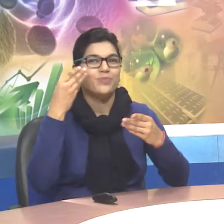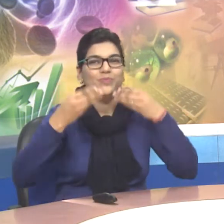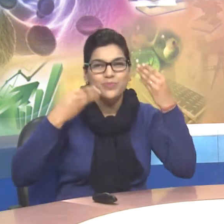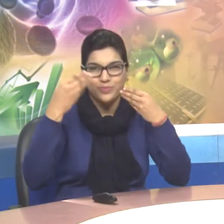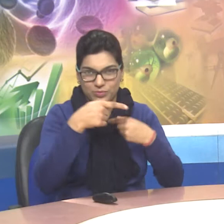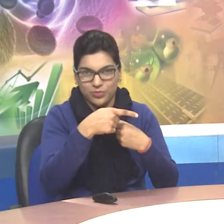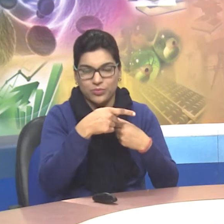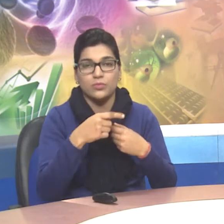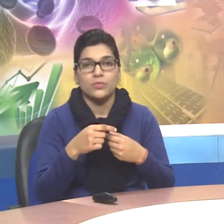She patted